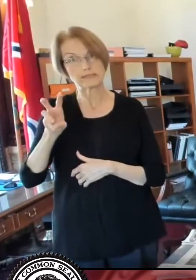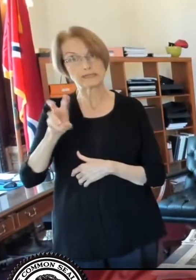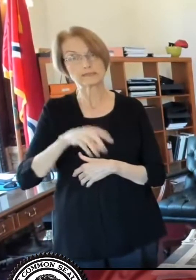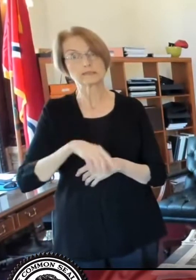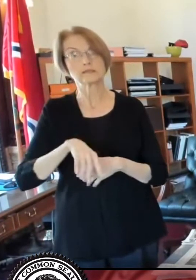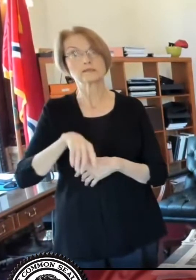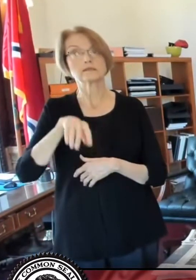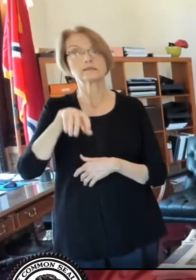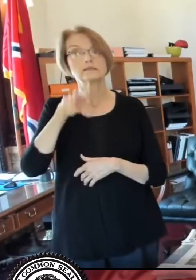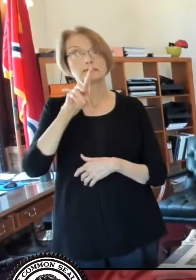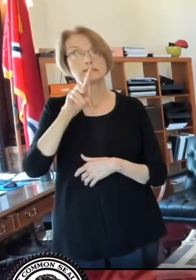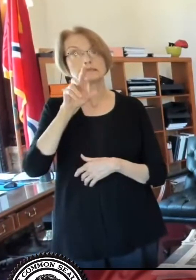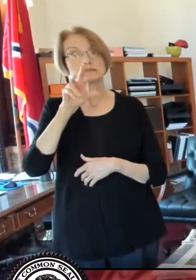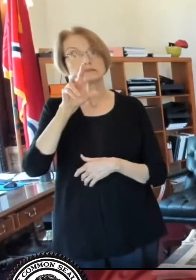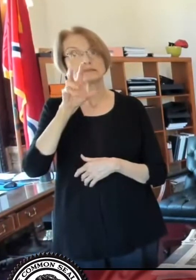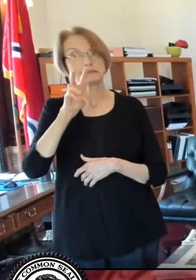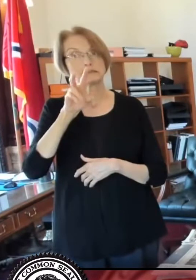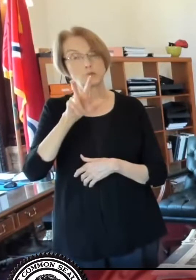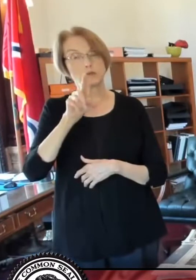63109,